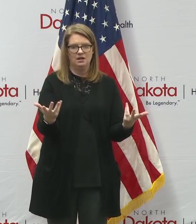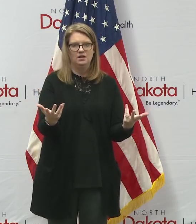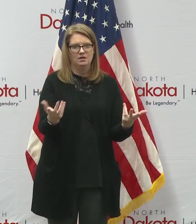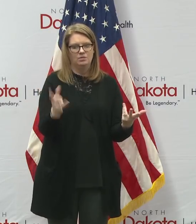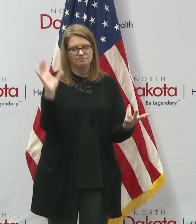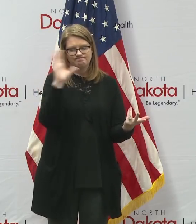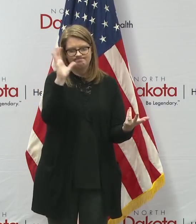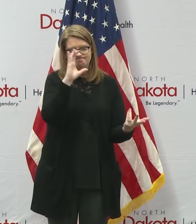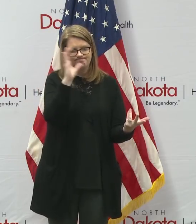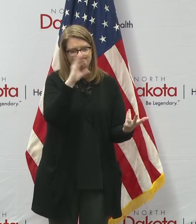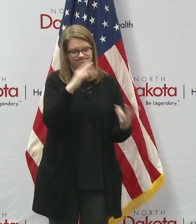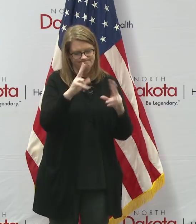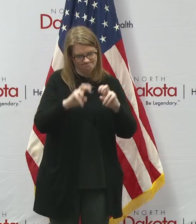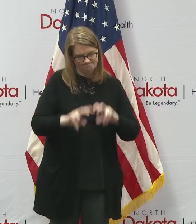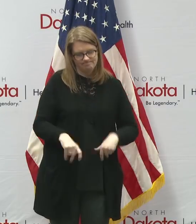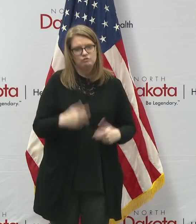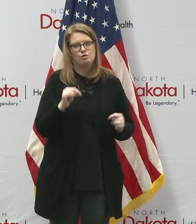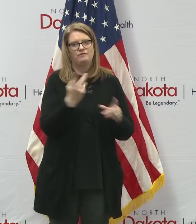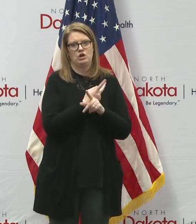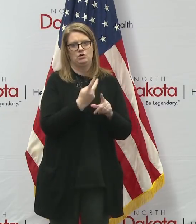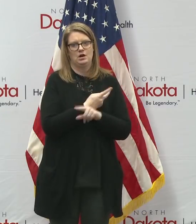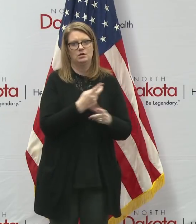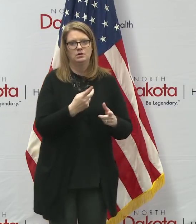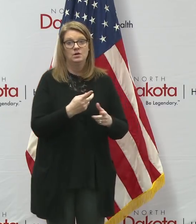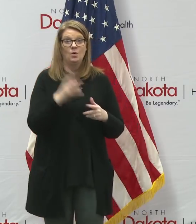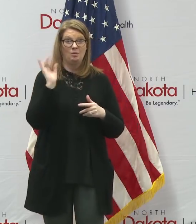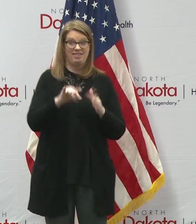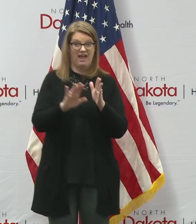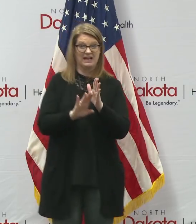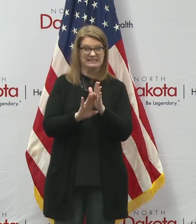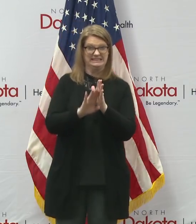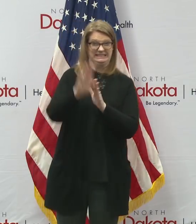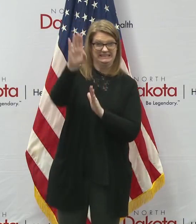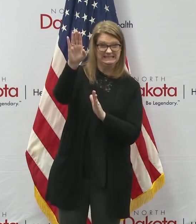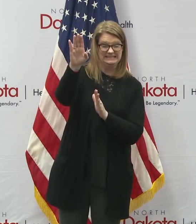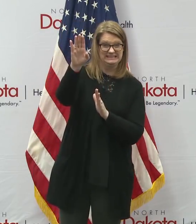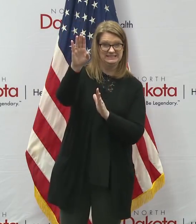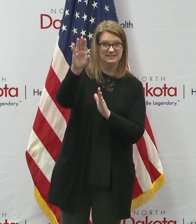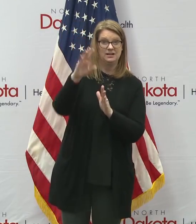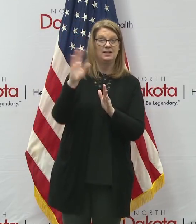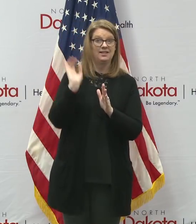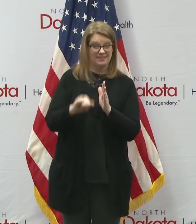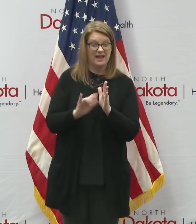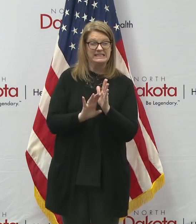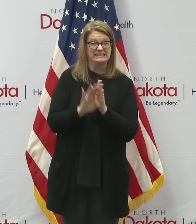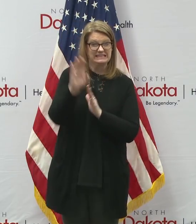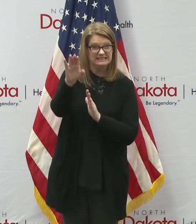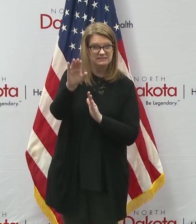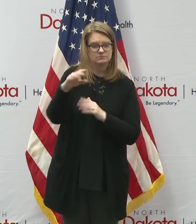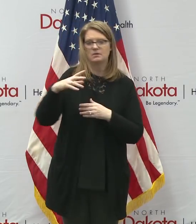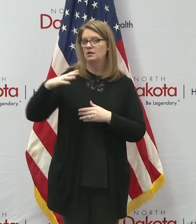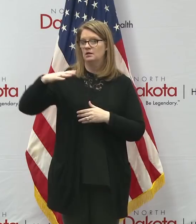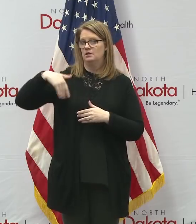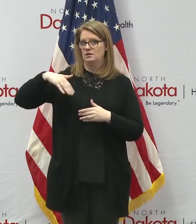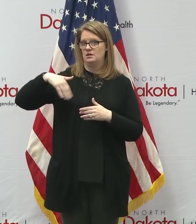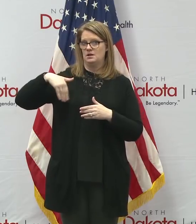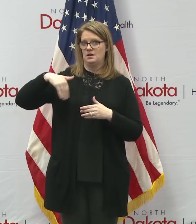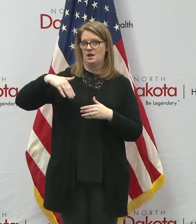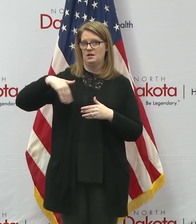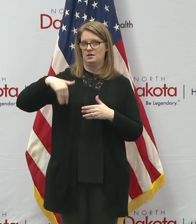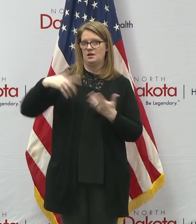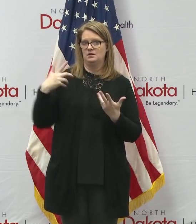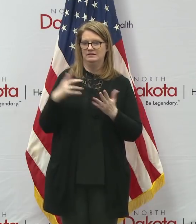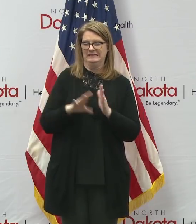where when the peak comes, that we are not at that point standing up here